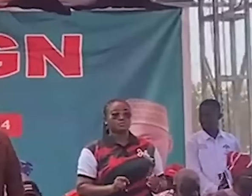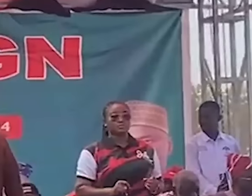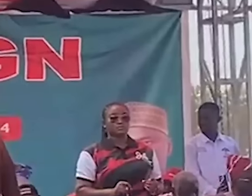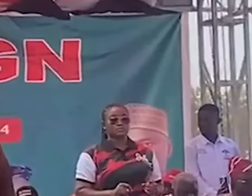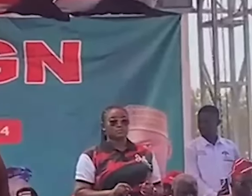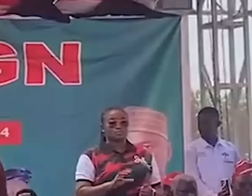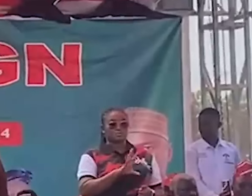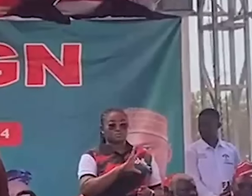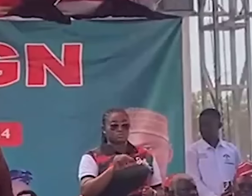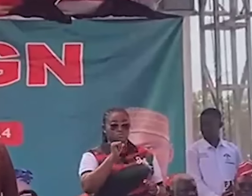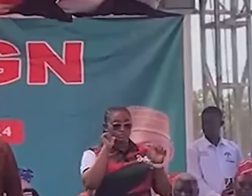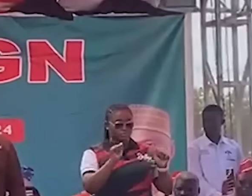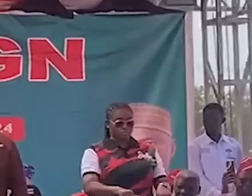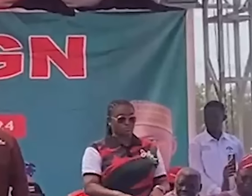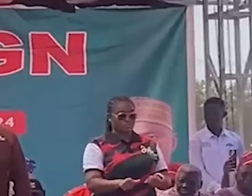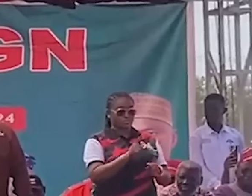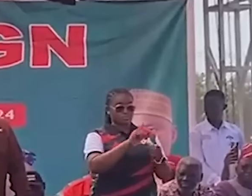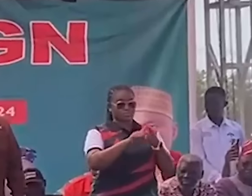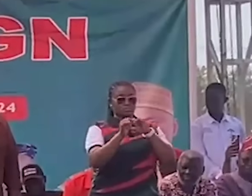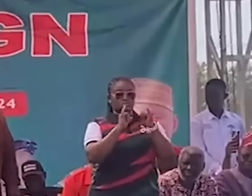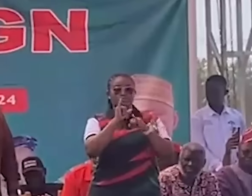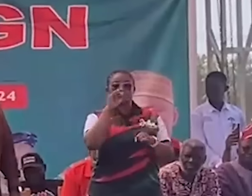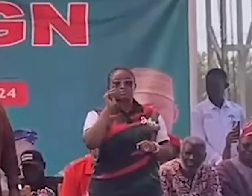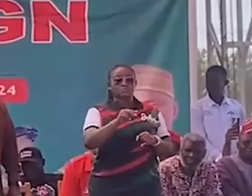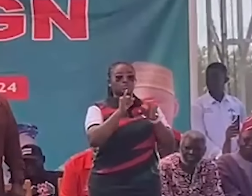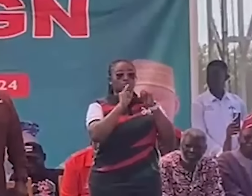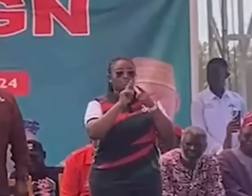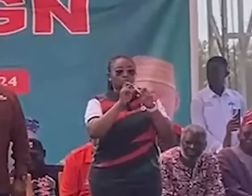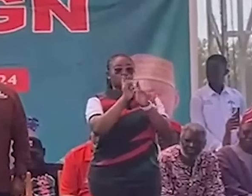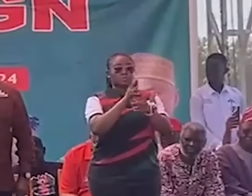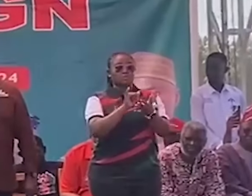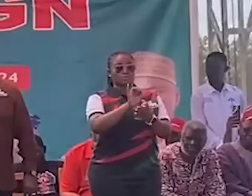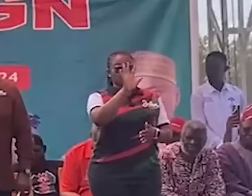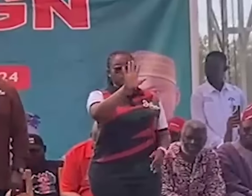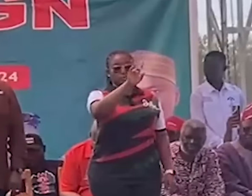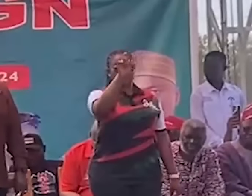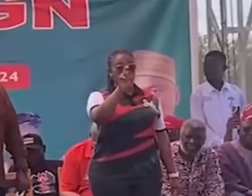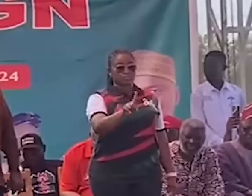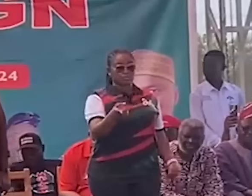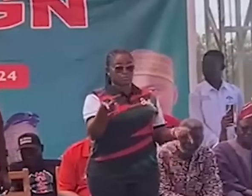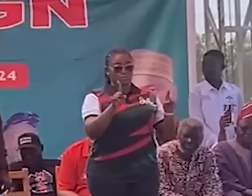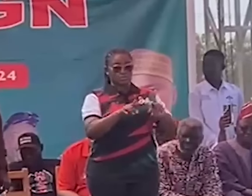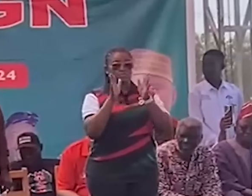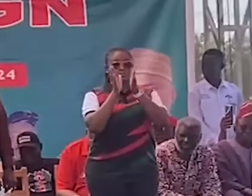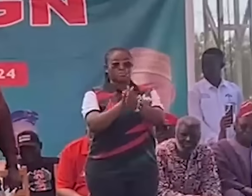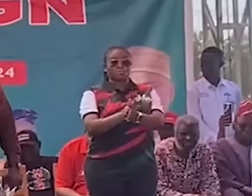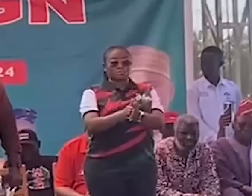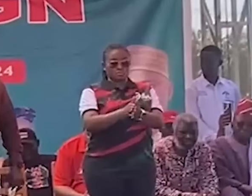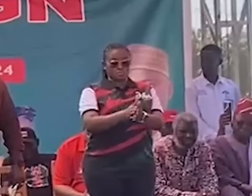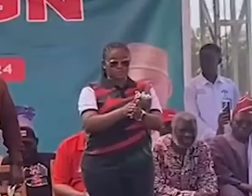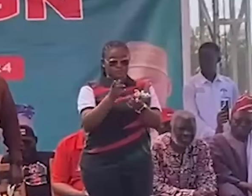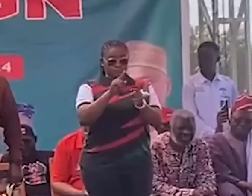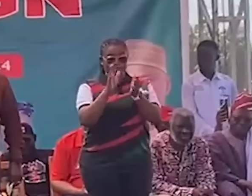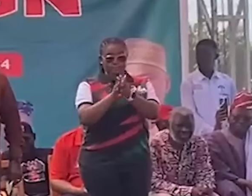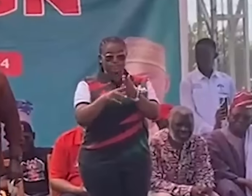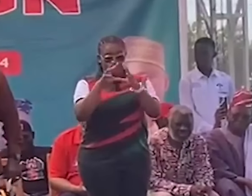And you can't hide behind the debate. You don't need the debate to answer the 5 questions. When you ask Emisata